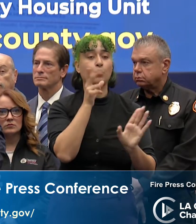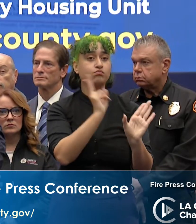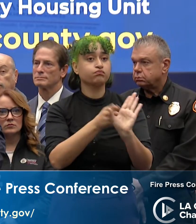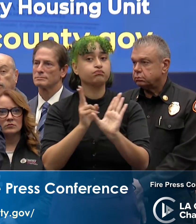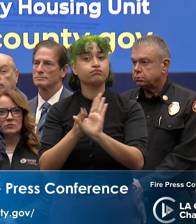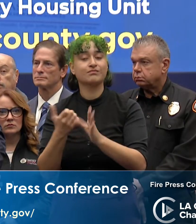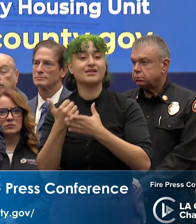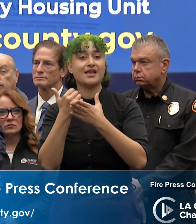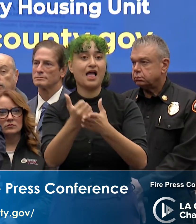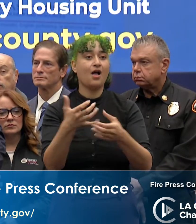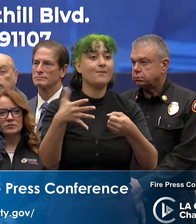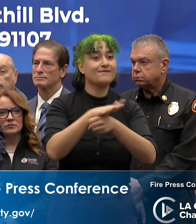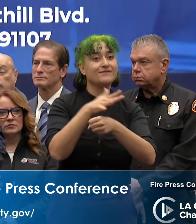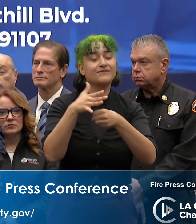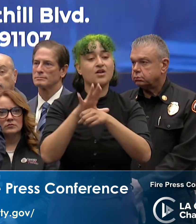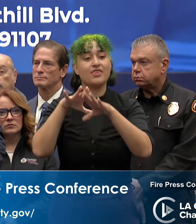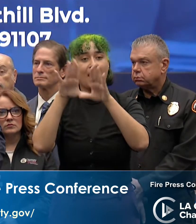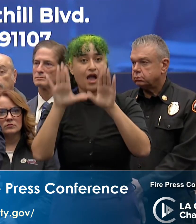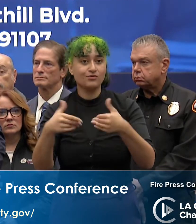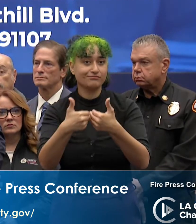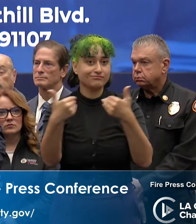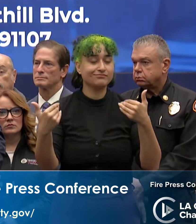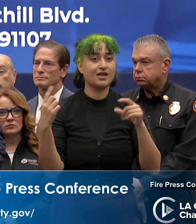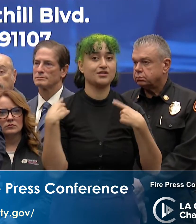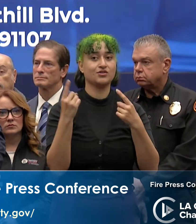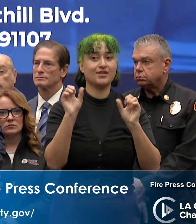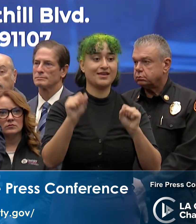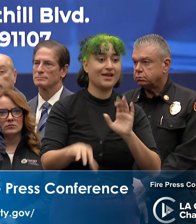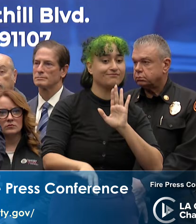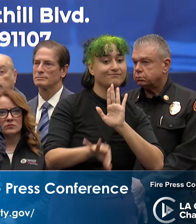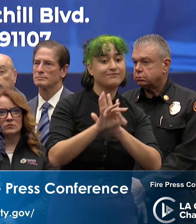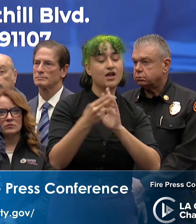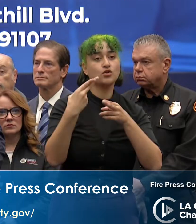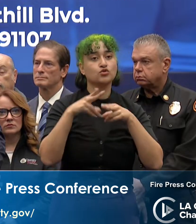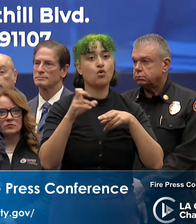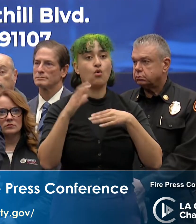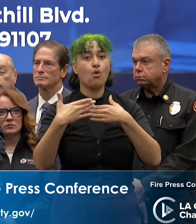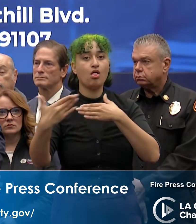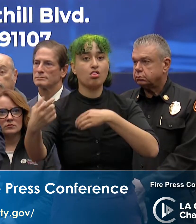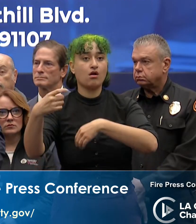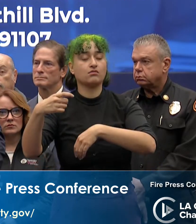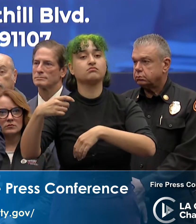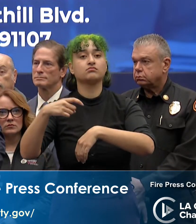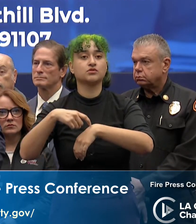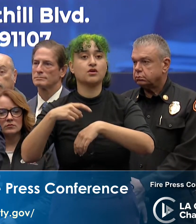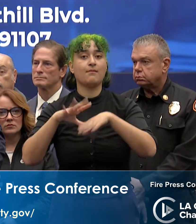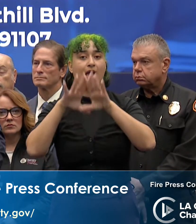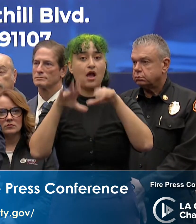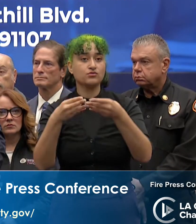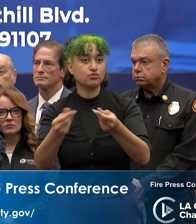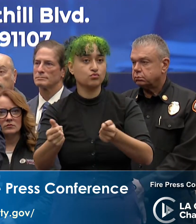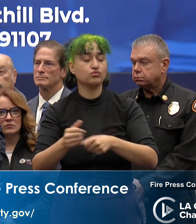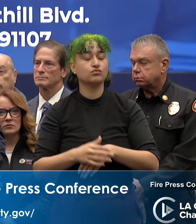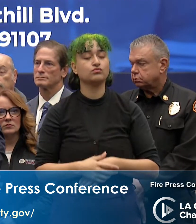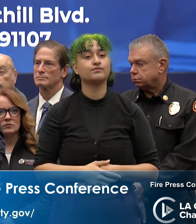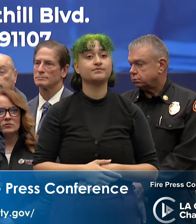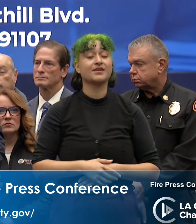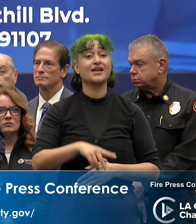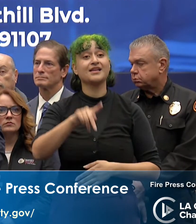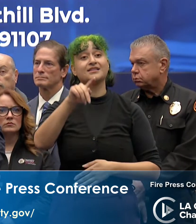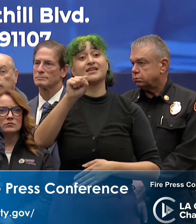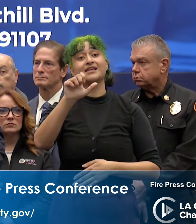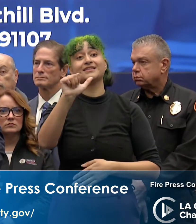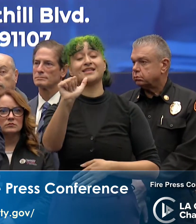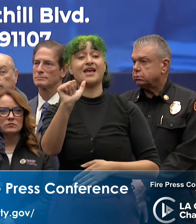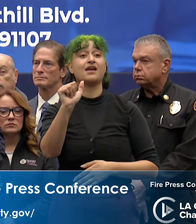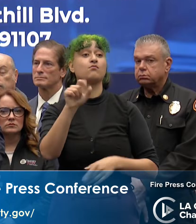to help fill the housing gap until they can identify a short or longer term housing solution. TSA may